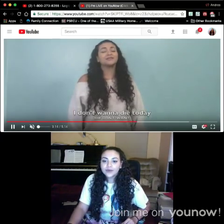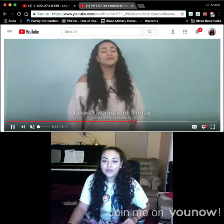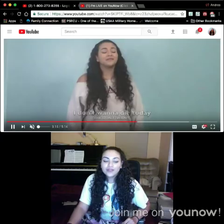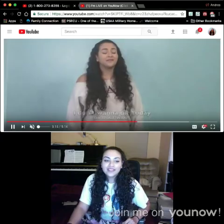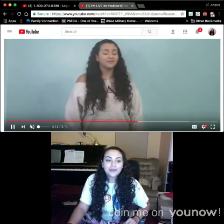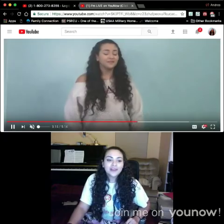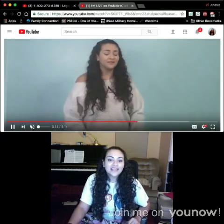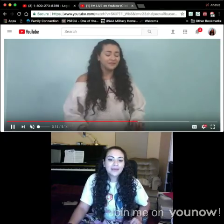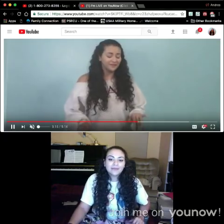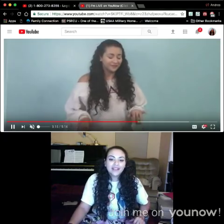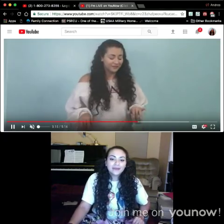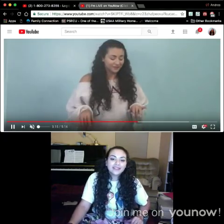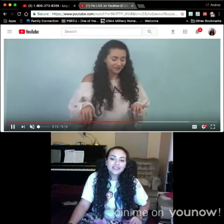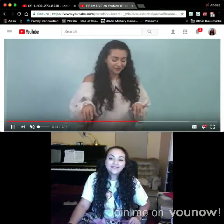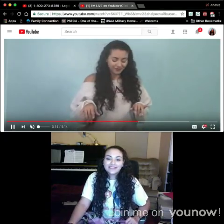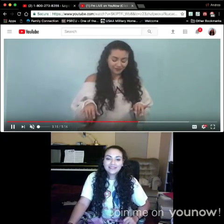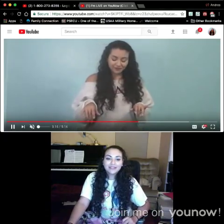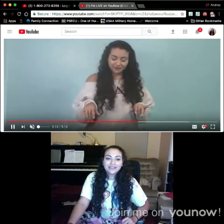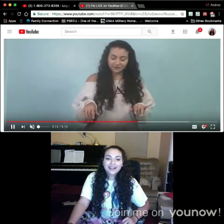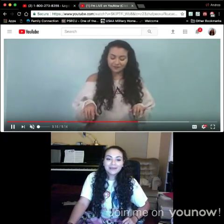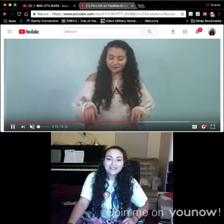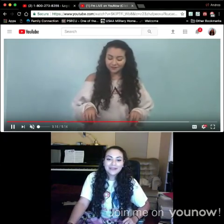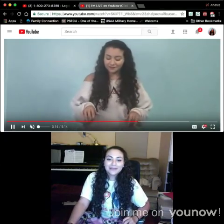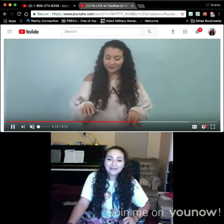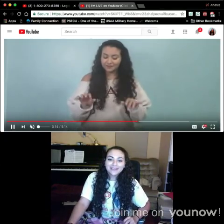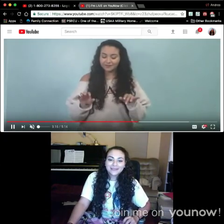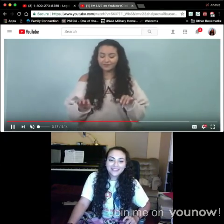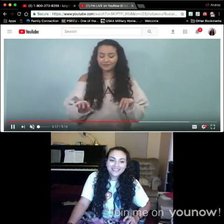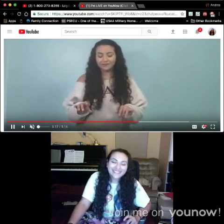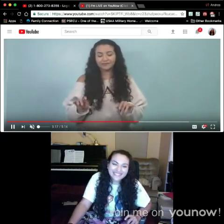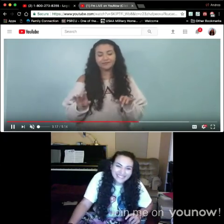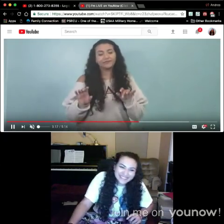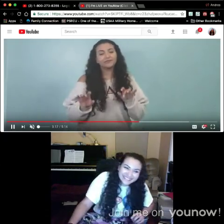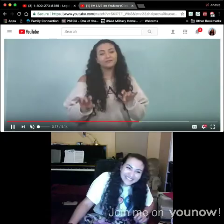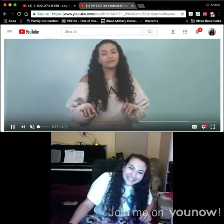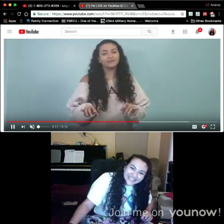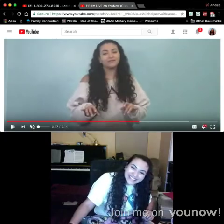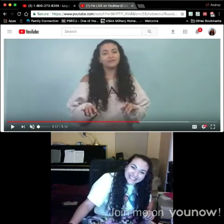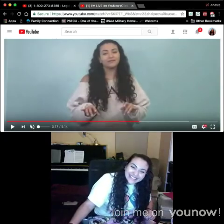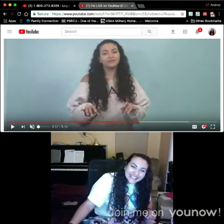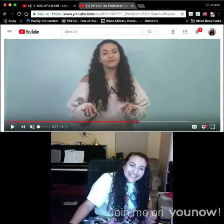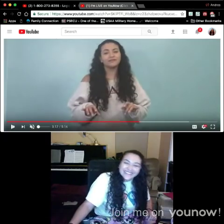Oh, you've been using the Memorize app. Not sponsored. Make sure to comment and tell them to sponsor me.